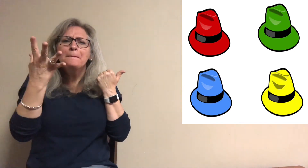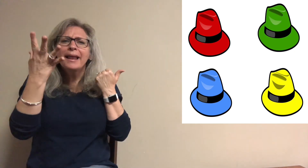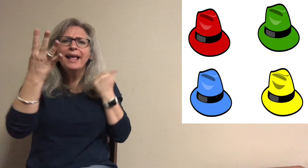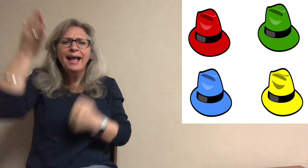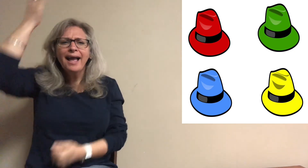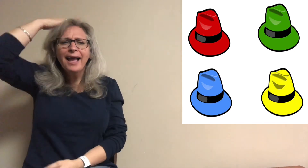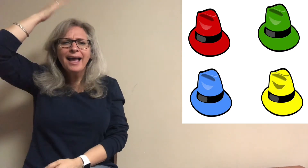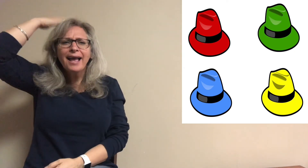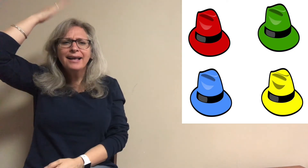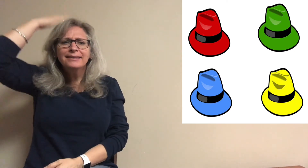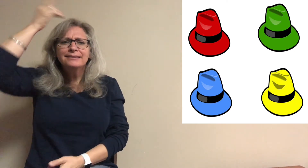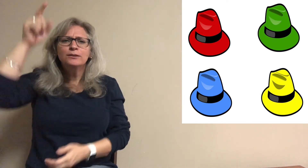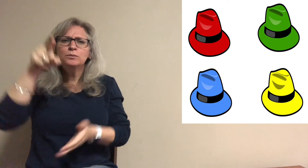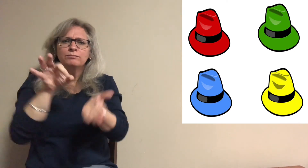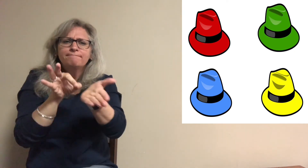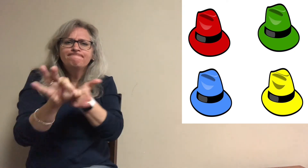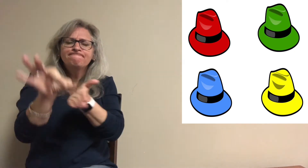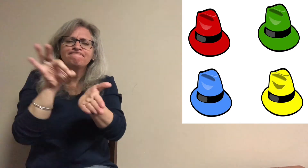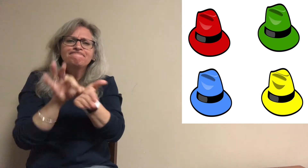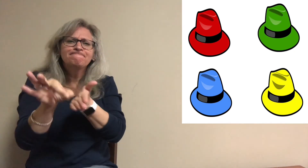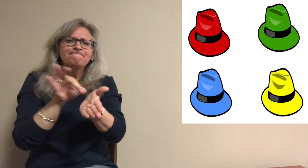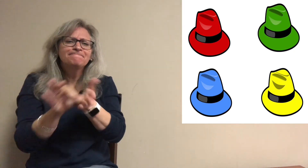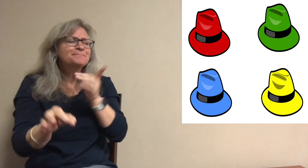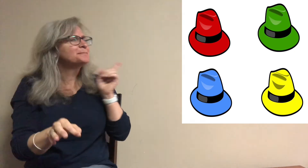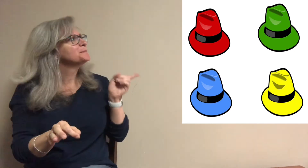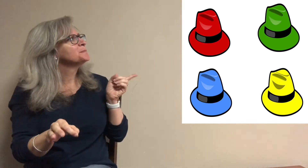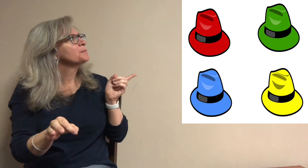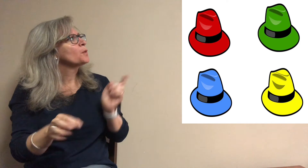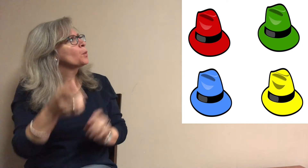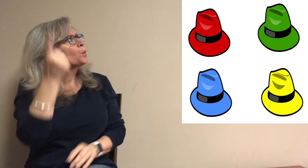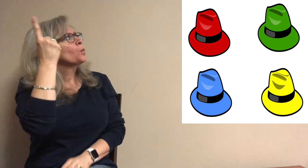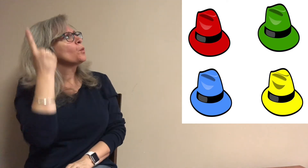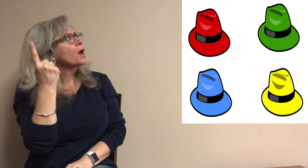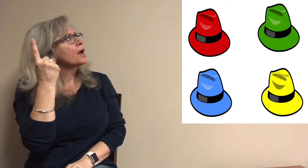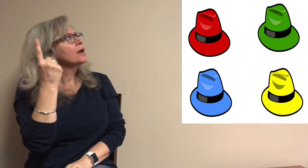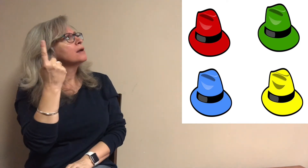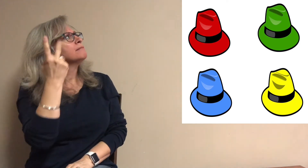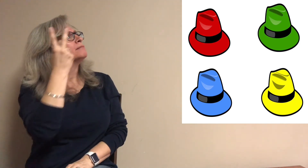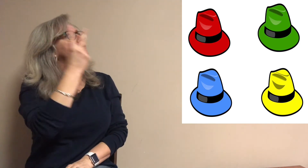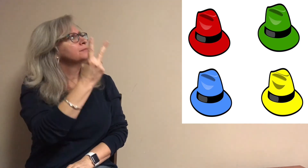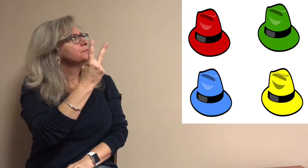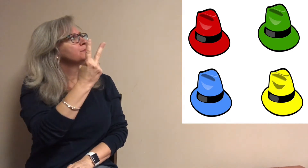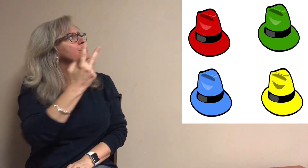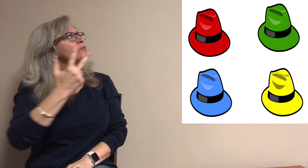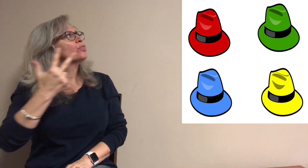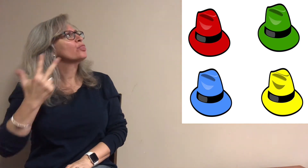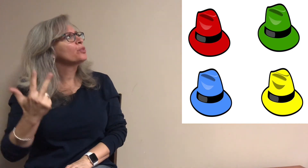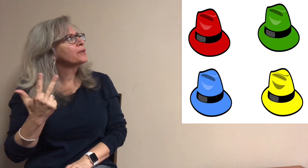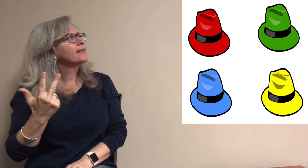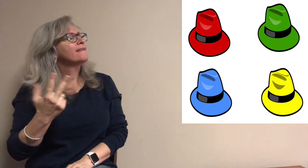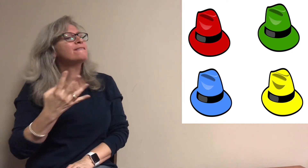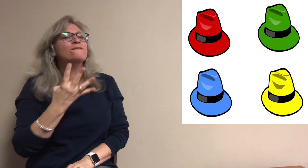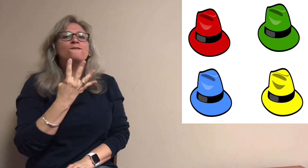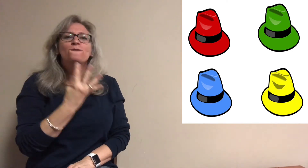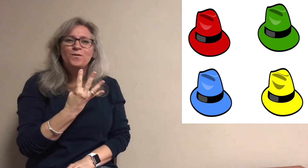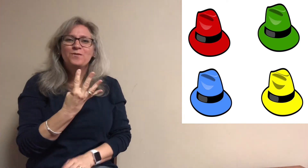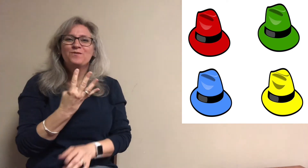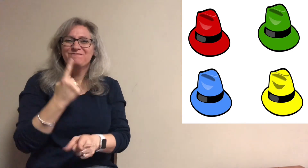How many hats do you see? Let's count. 1, 2, 3, 4. That's